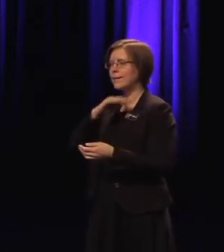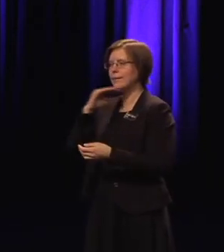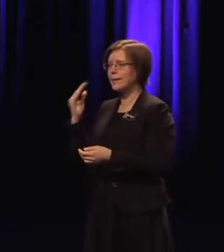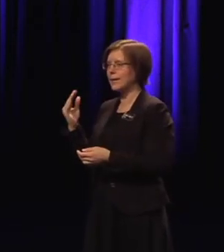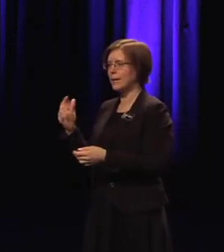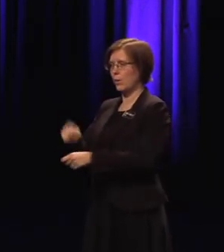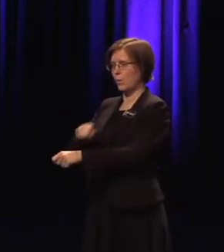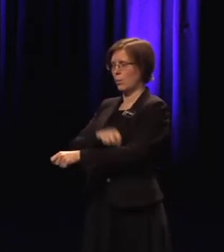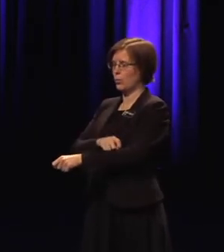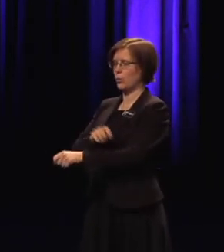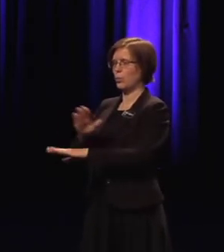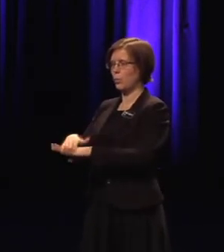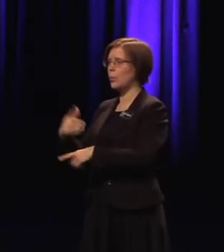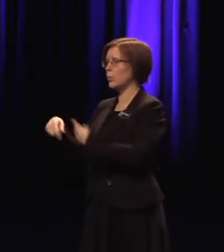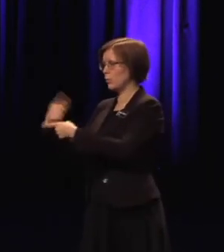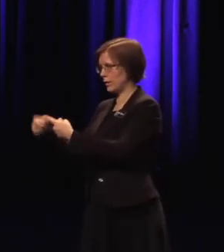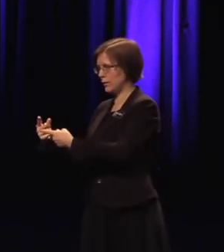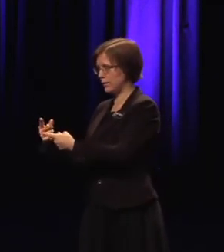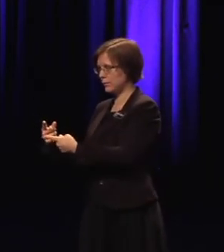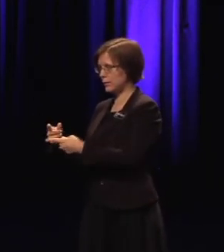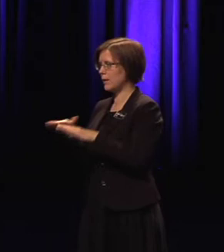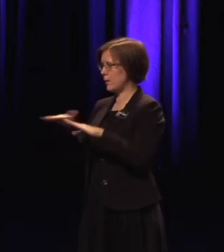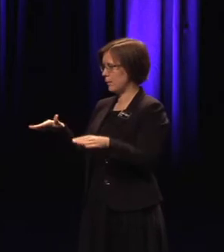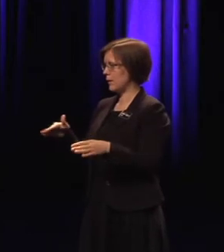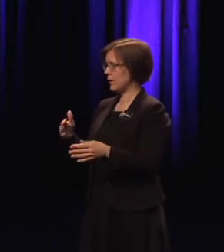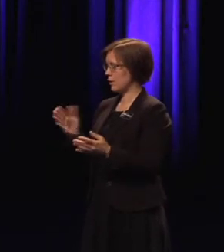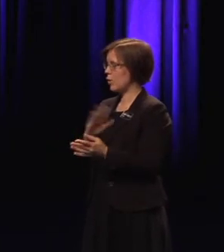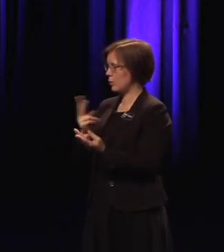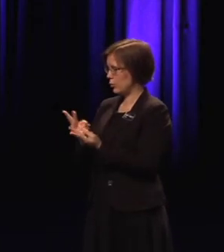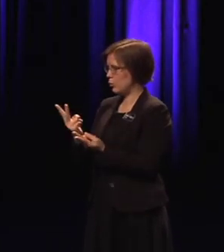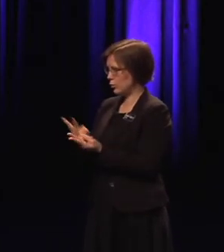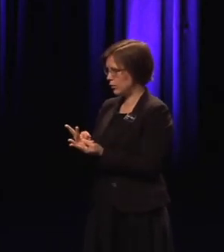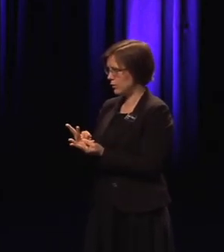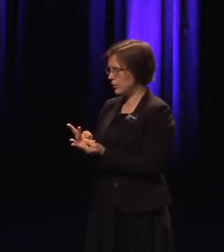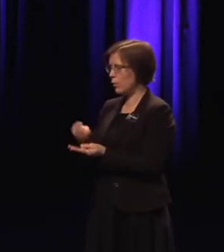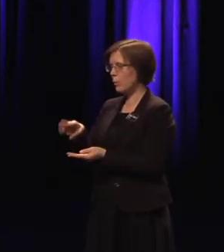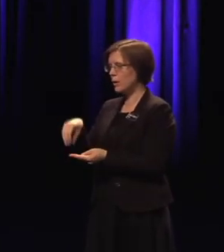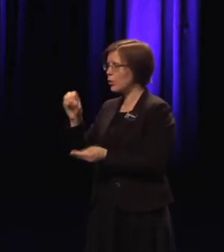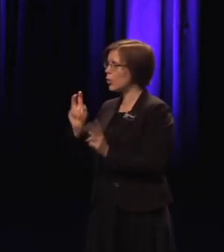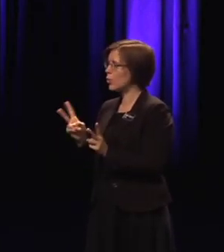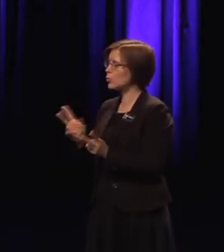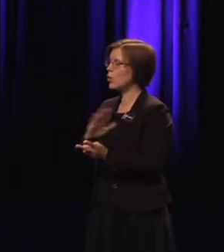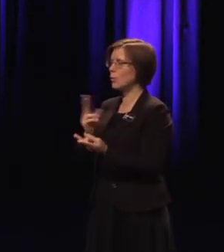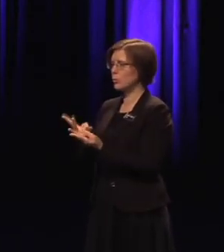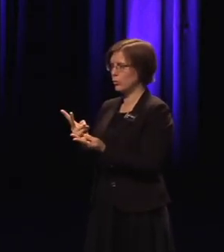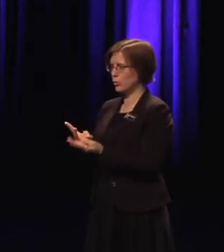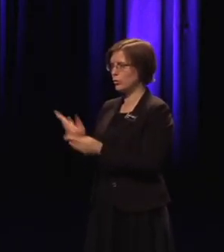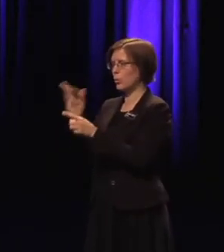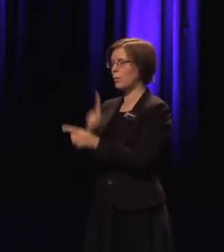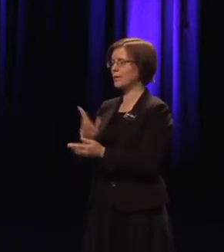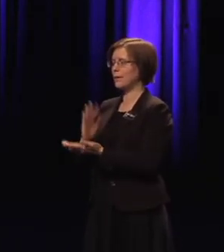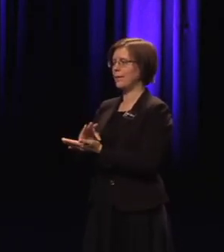of development. Equality matters, the environment matters, and human rights